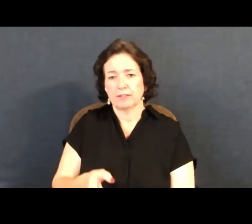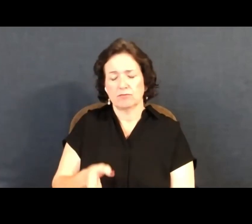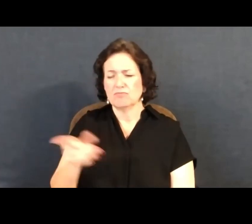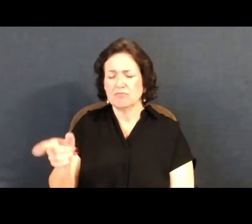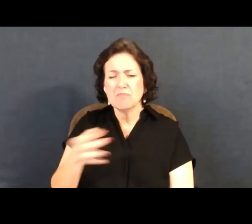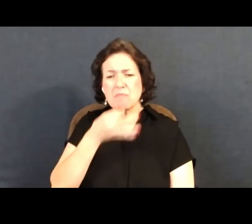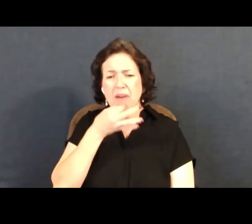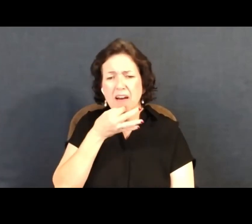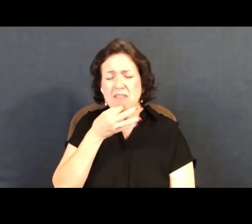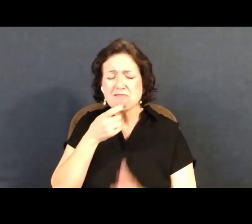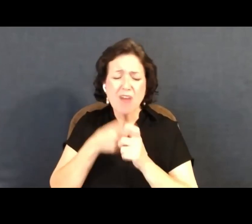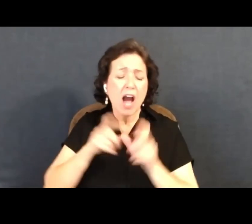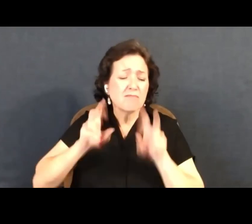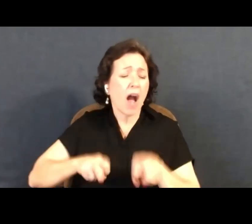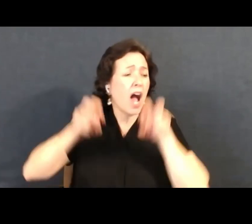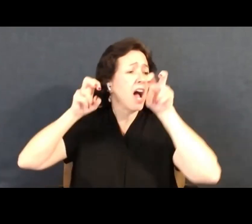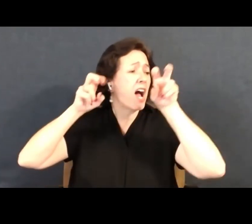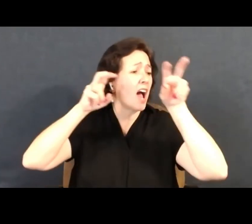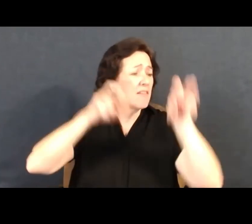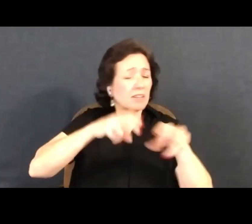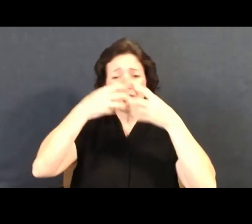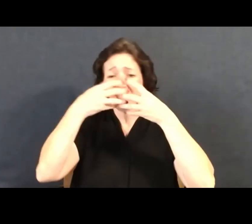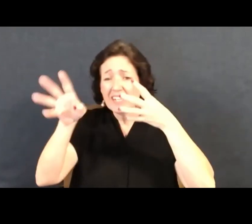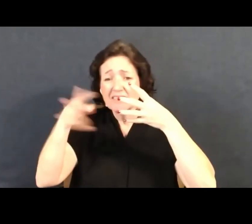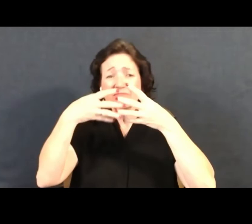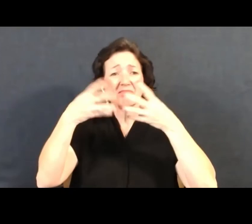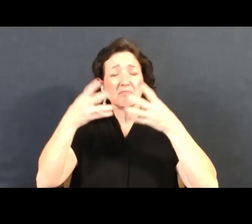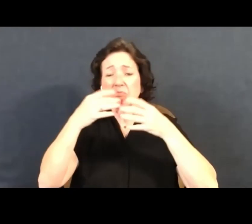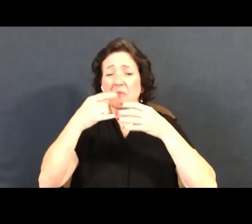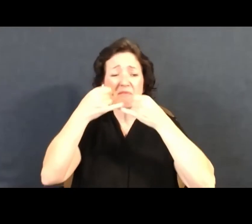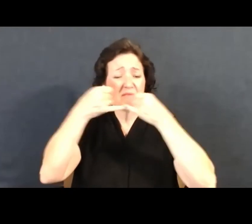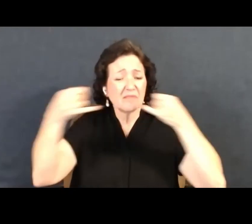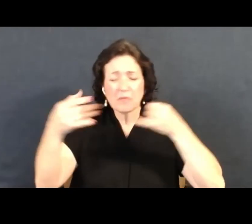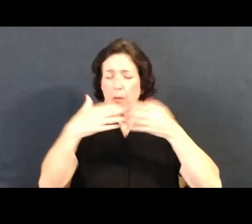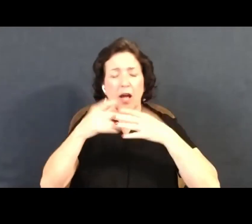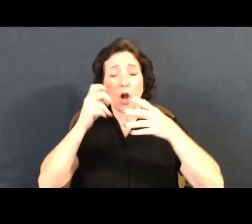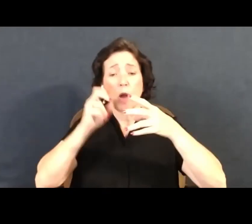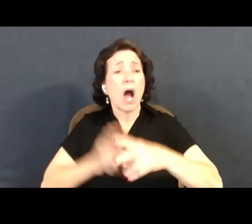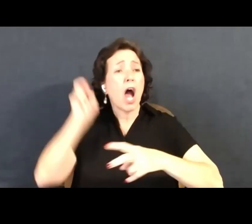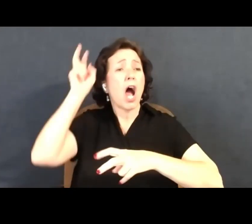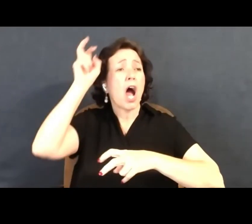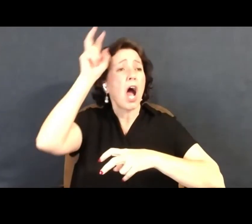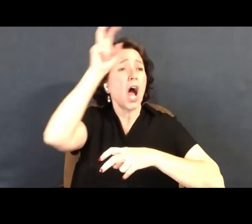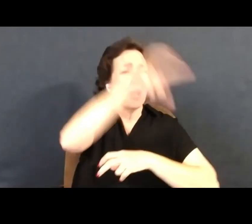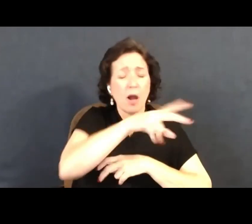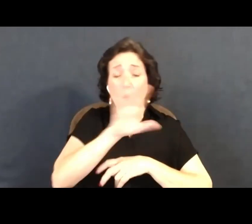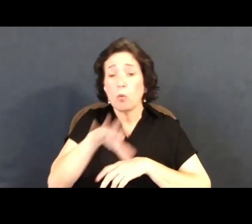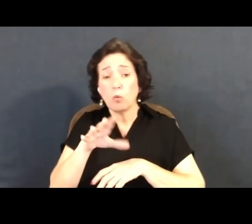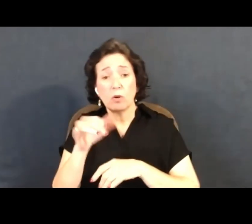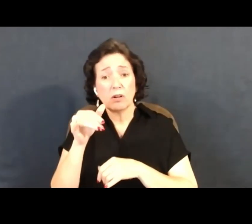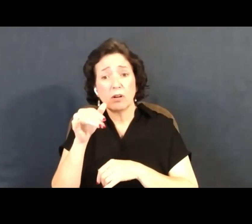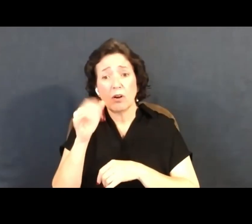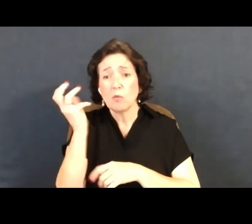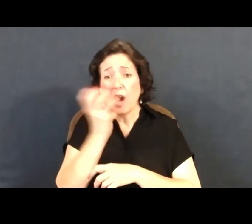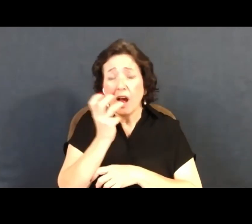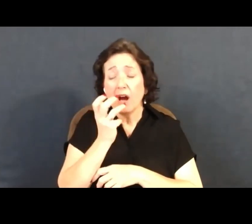could run and jump over a gate or a fence in a single bound. That dog was so incredible. She